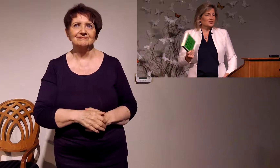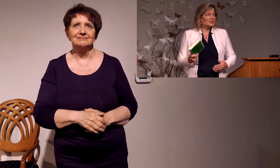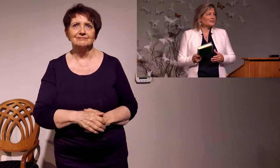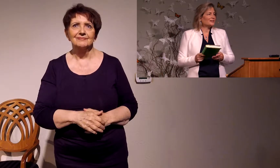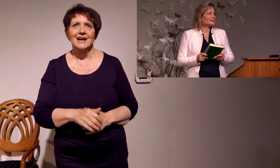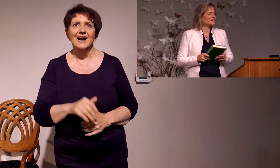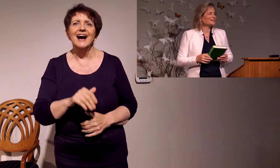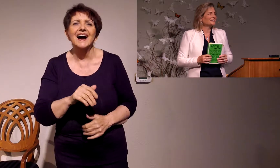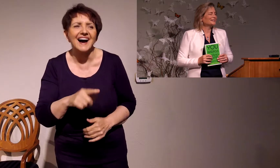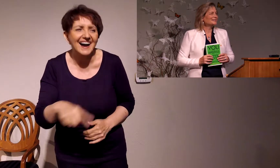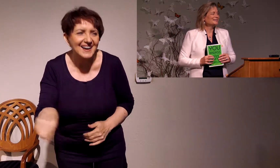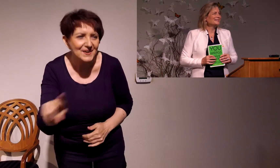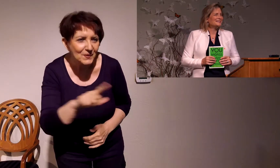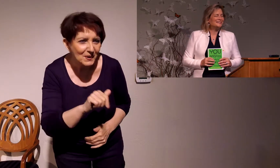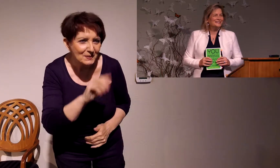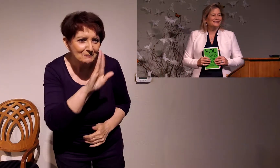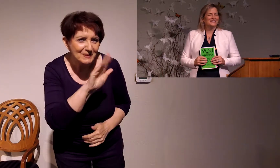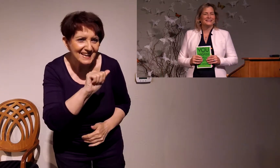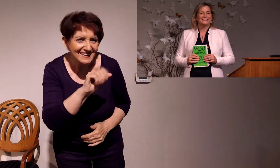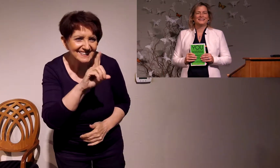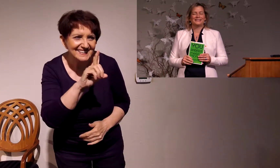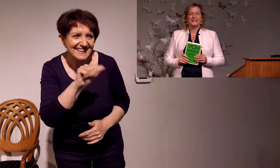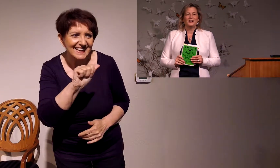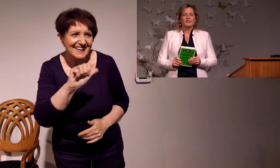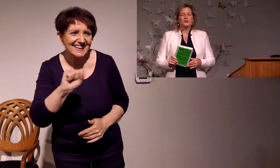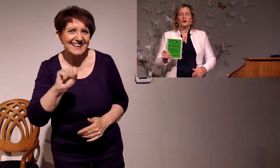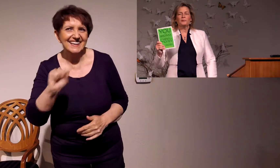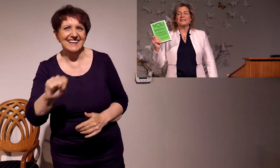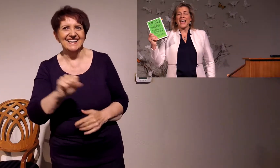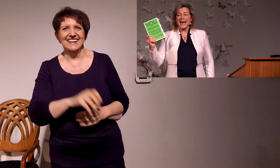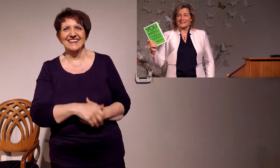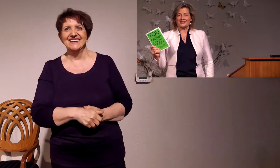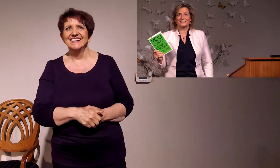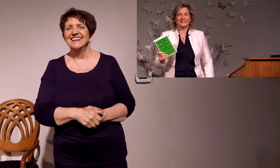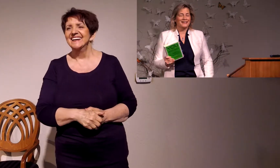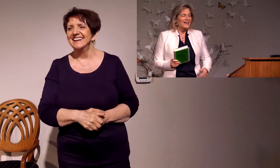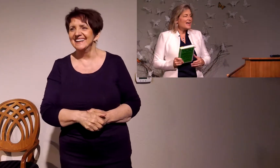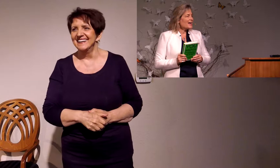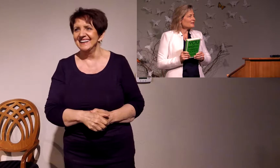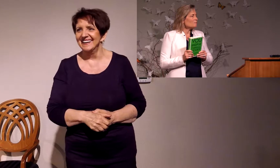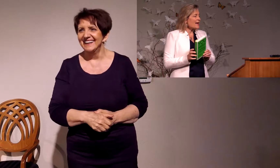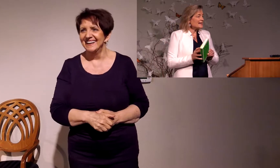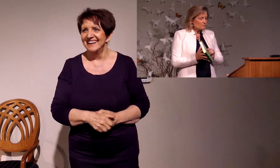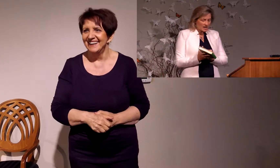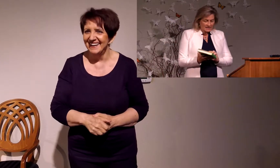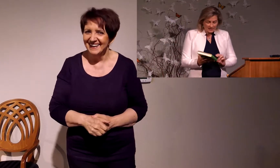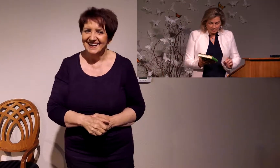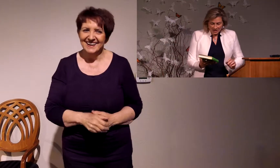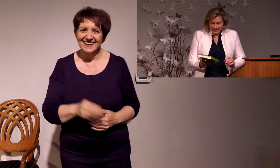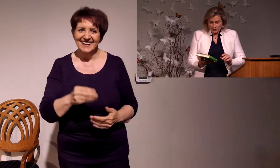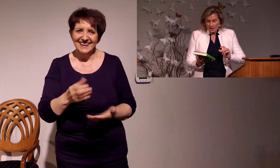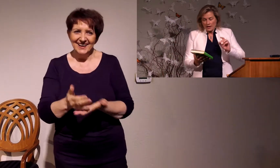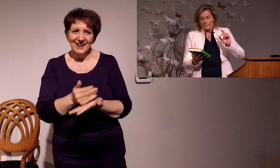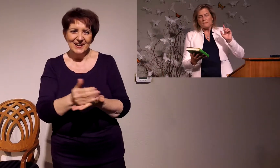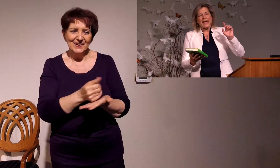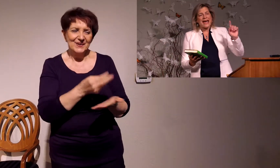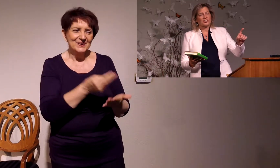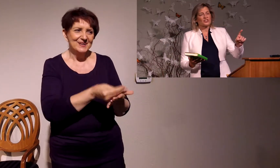badass. You're a badass. at making money.